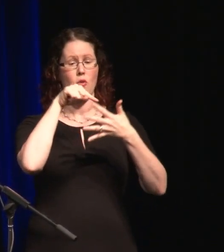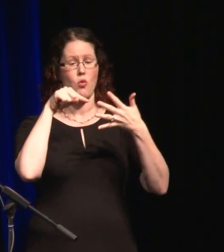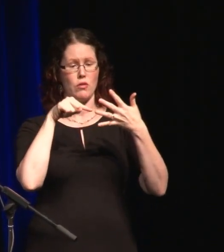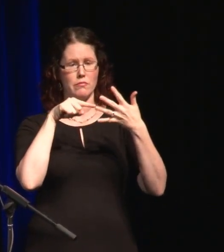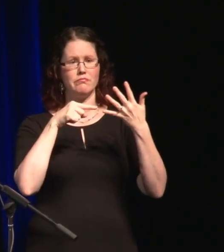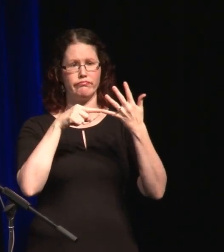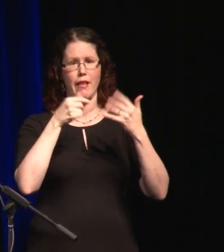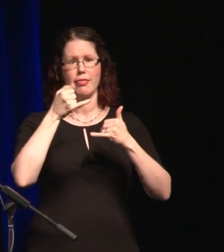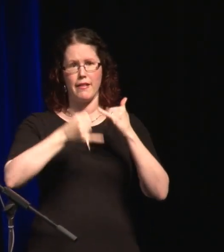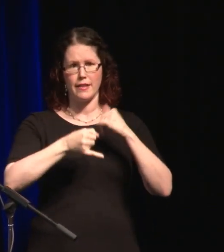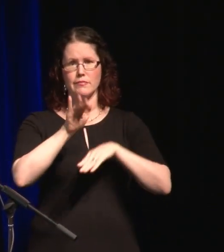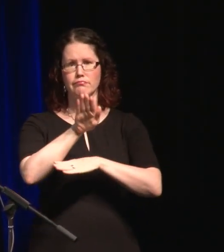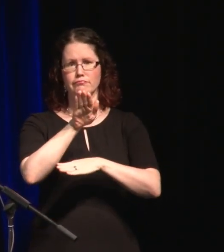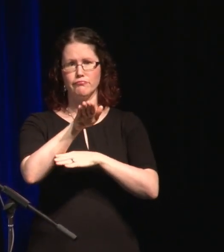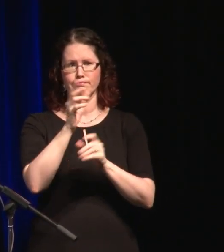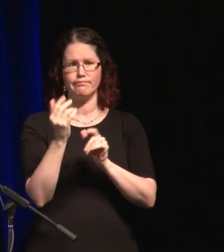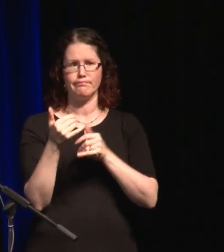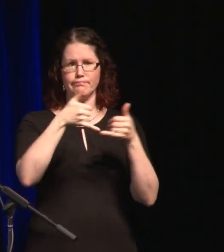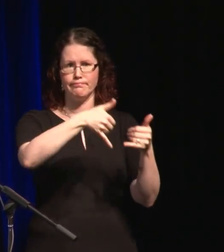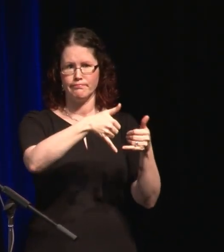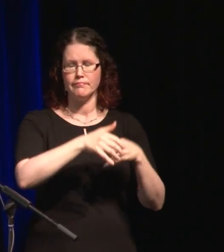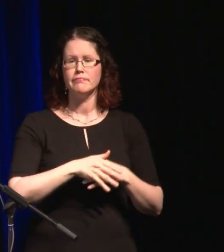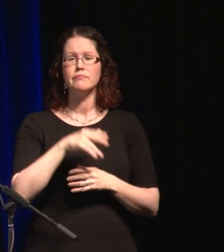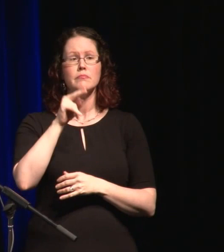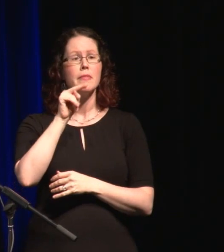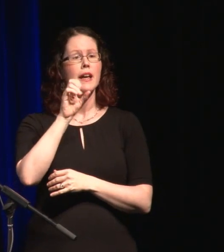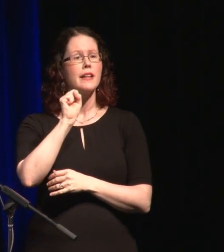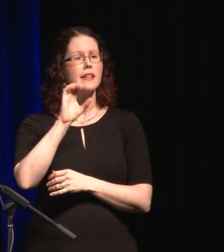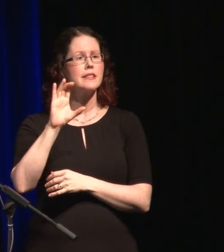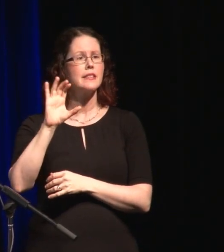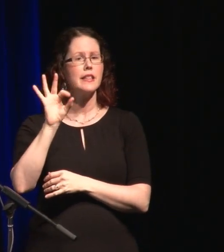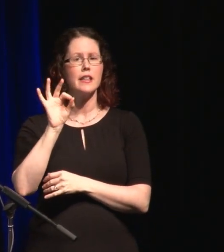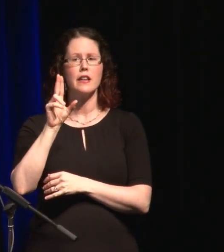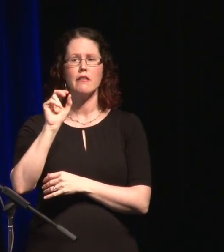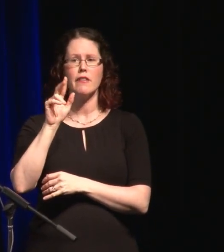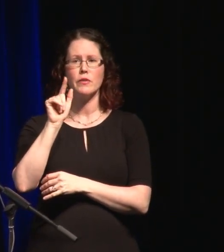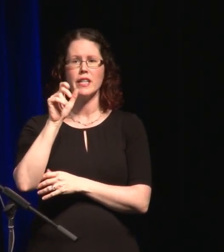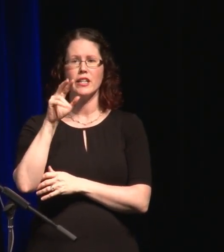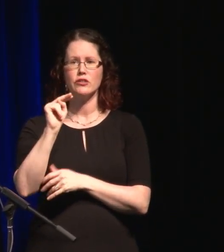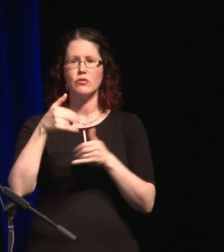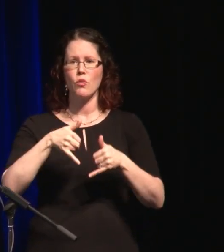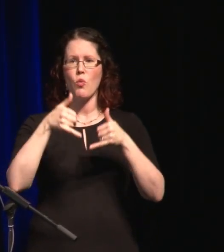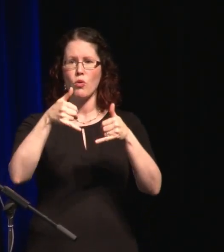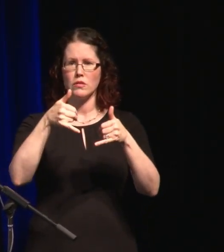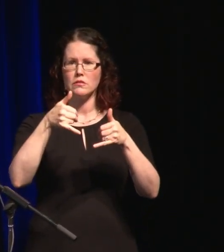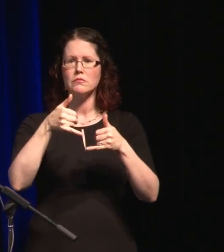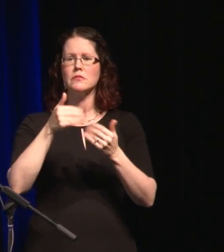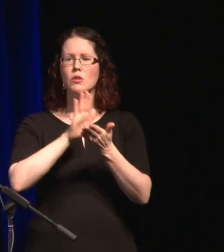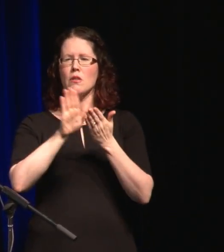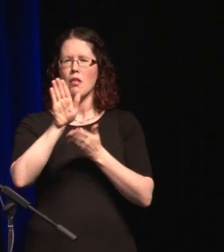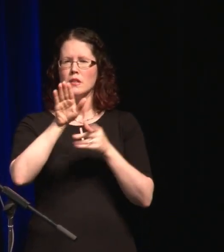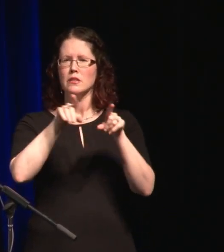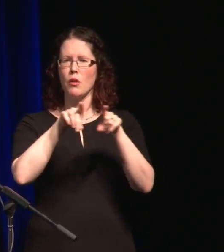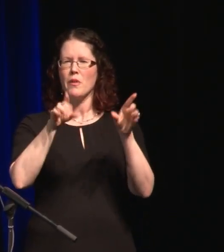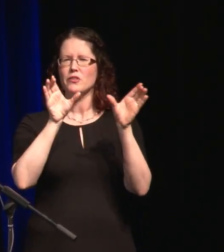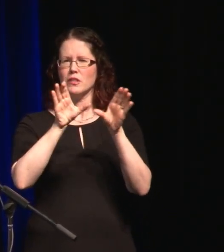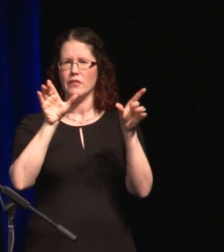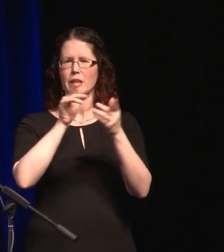remaining 1. The NSCC Foundation Award is awarded to a graduating student of a college diploma or certificate program